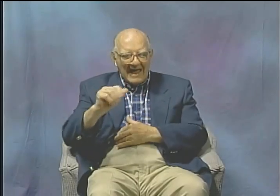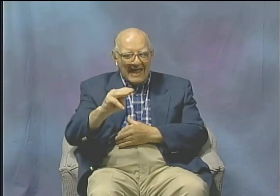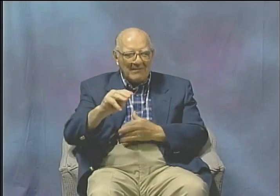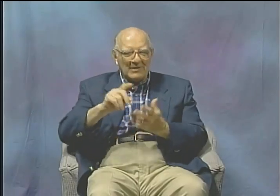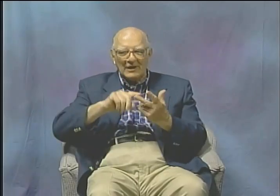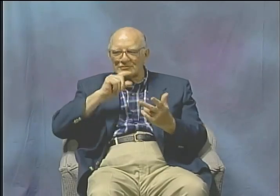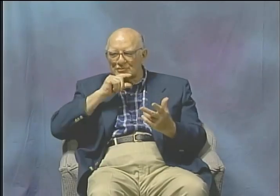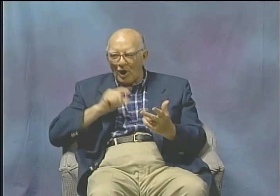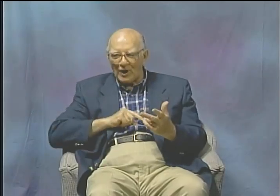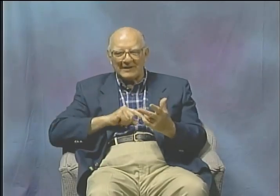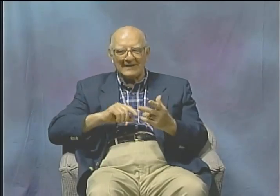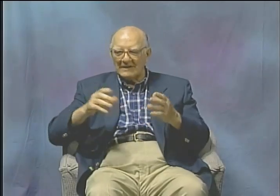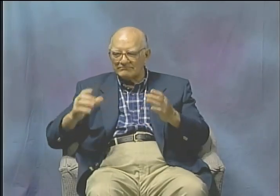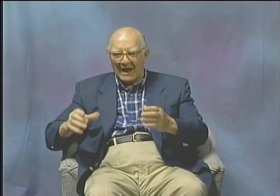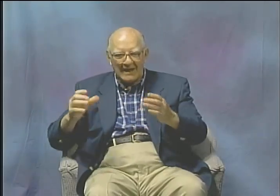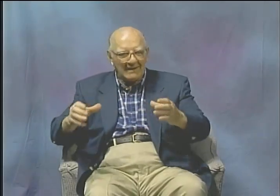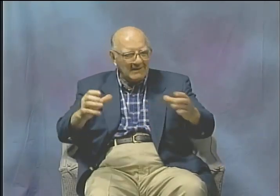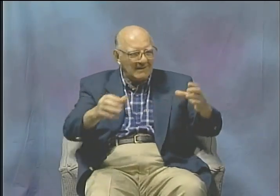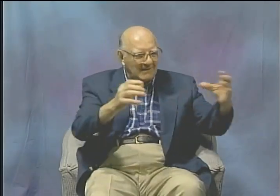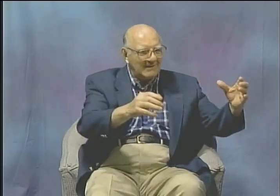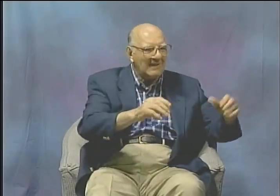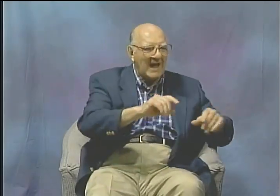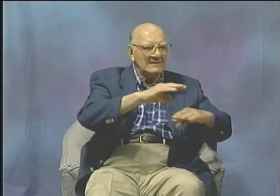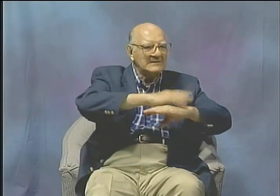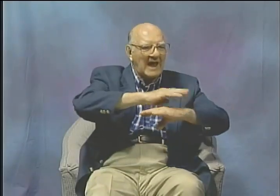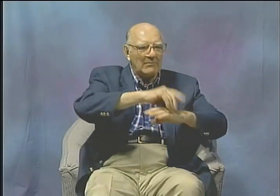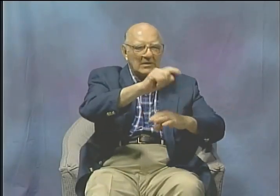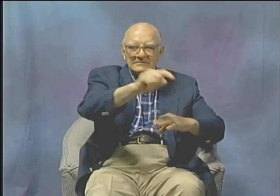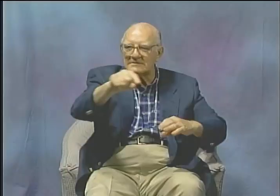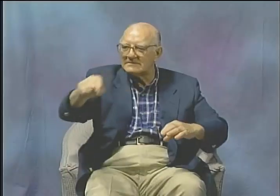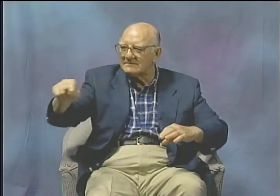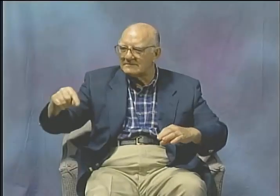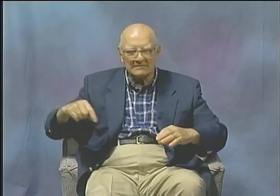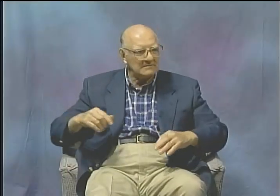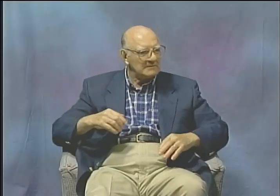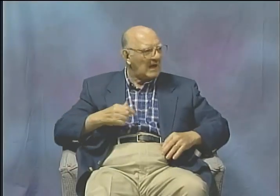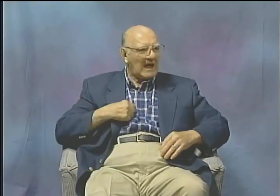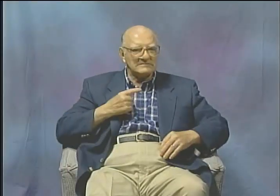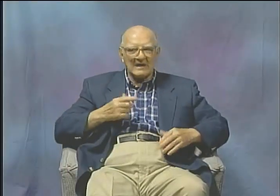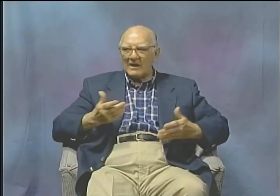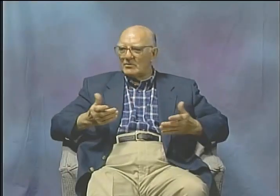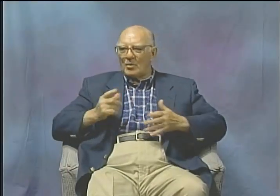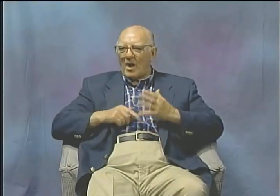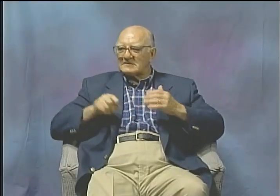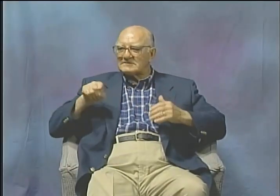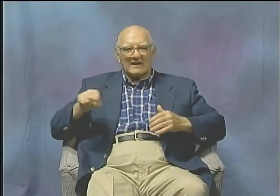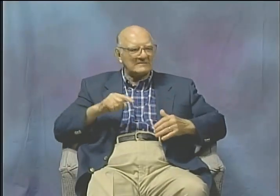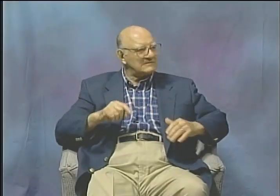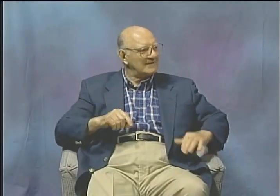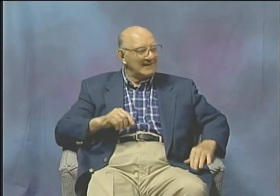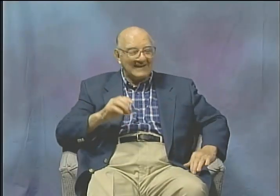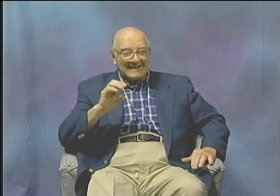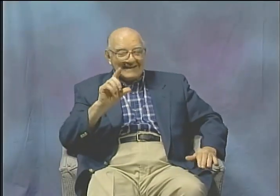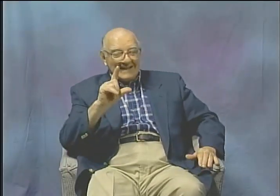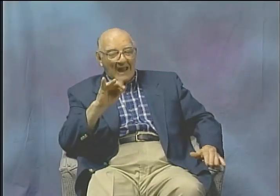ham, turkey, and tables. I said, oh, what's this?